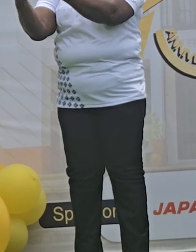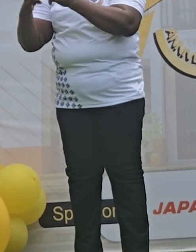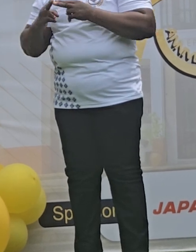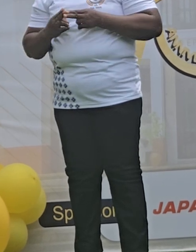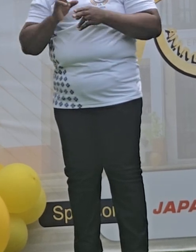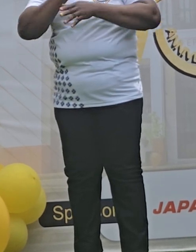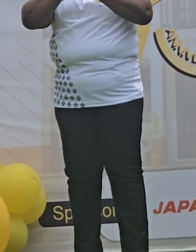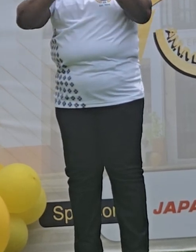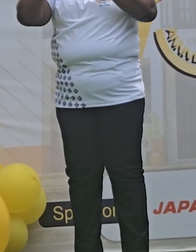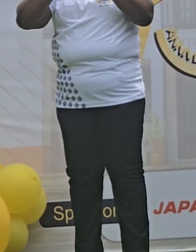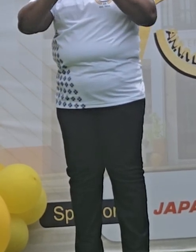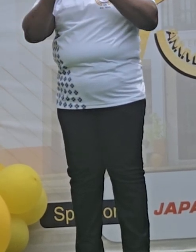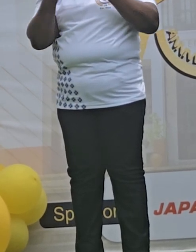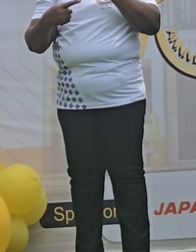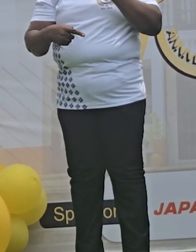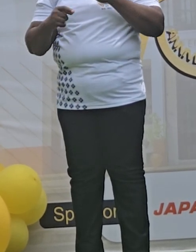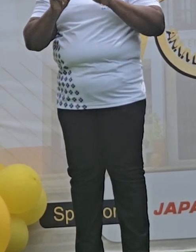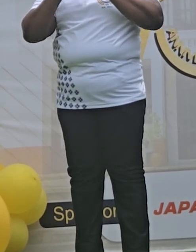of